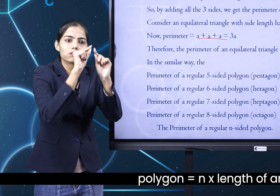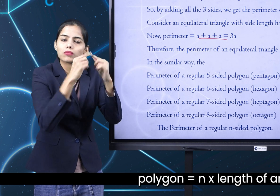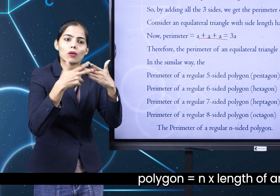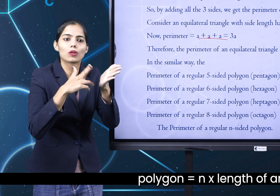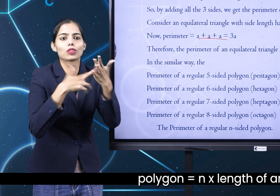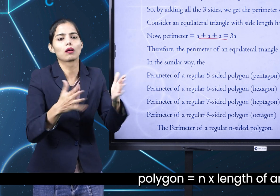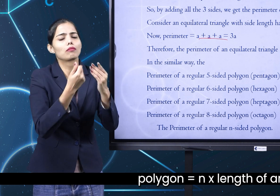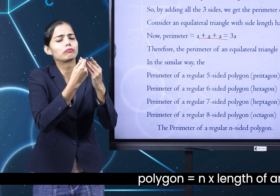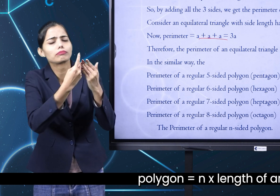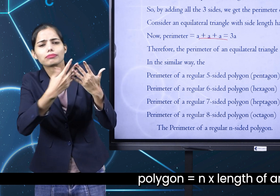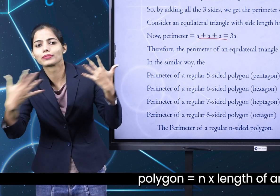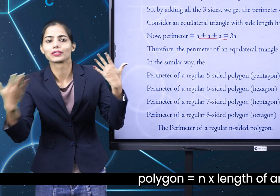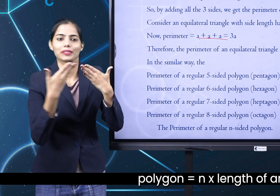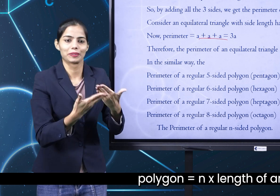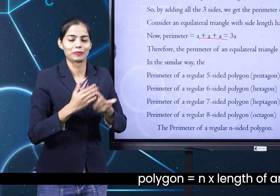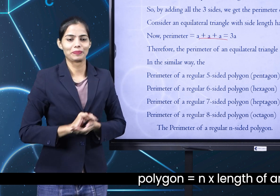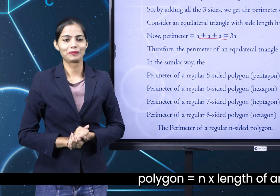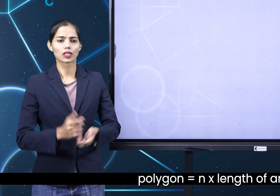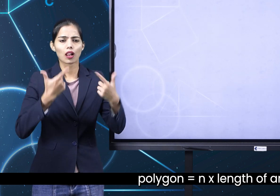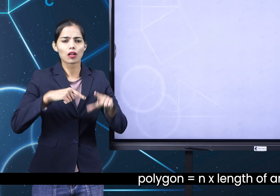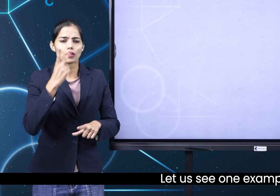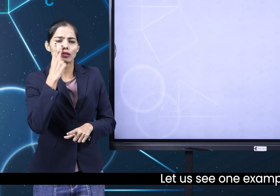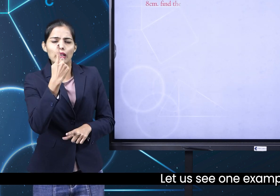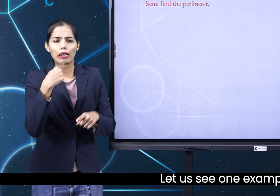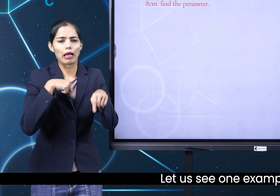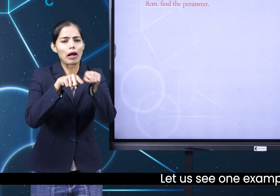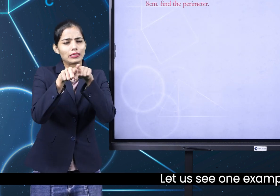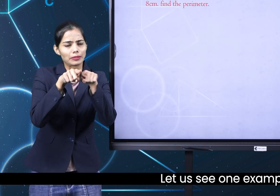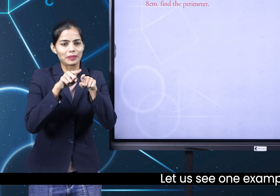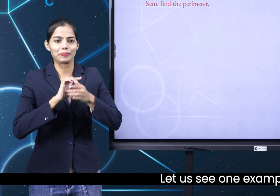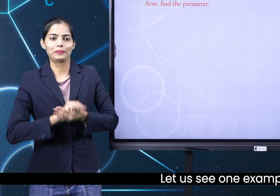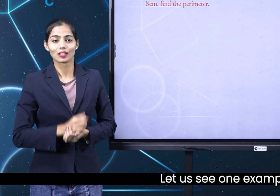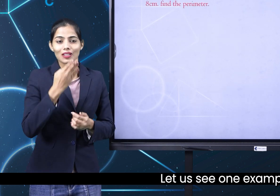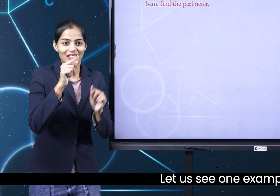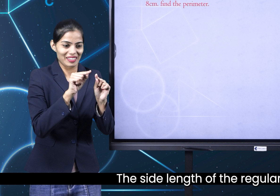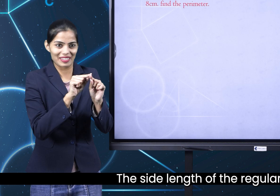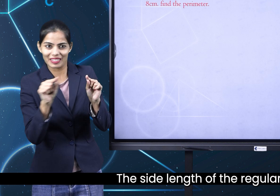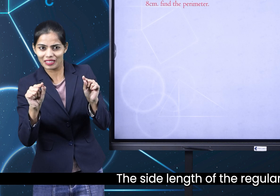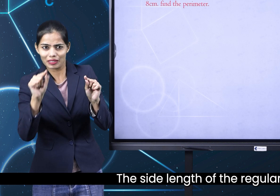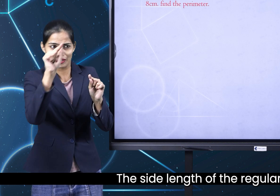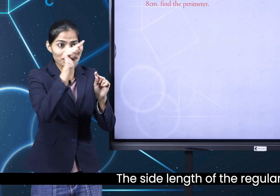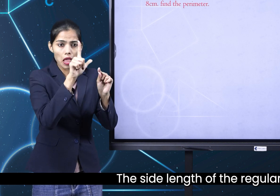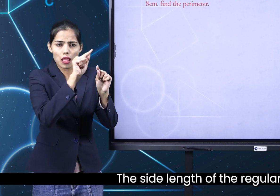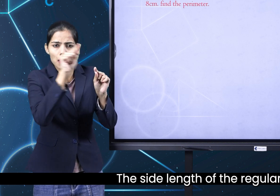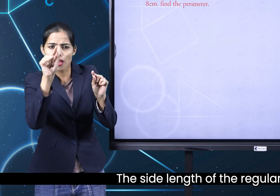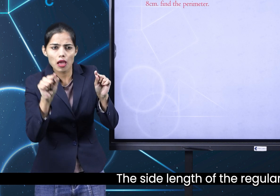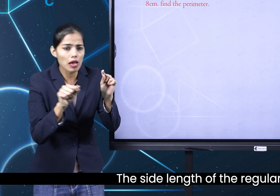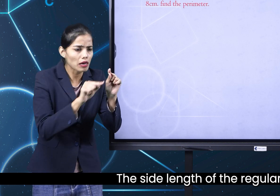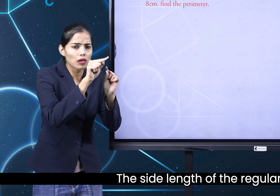into length of any side. Let us see one example. The side length of the regular